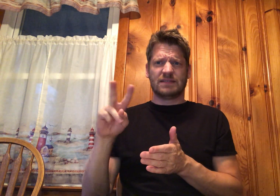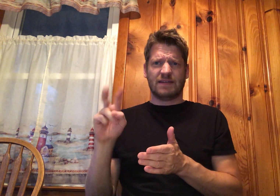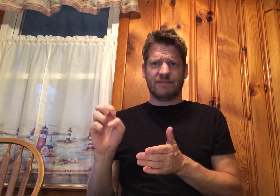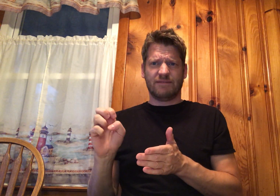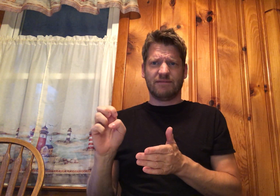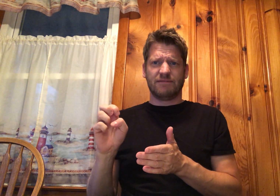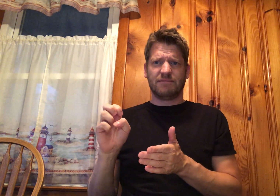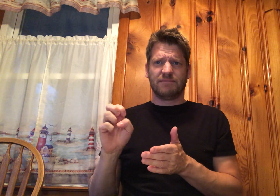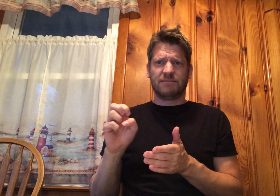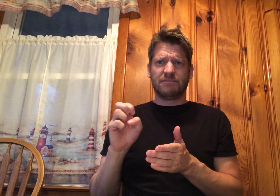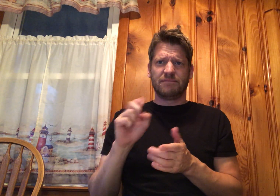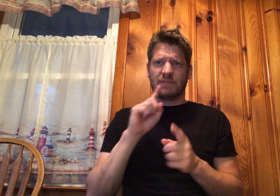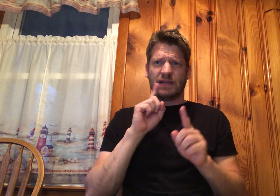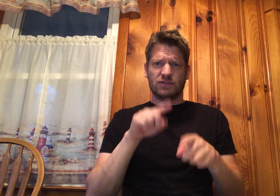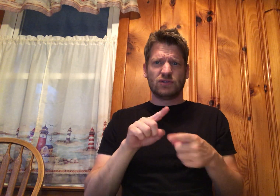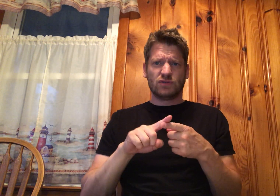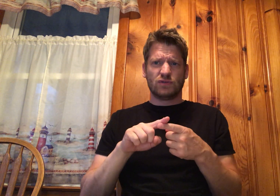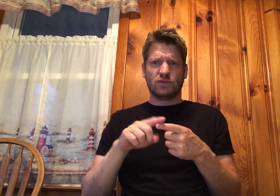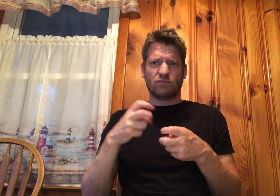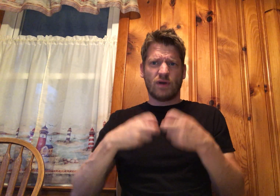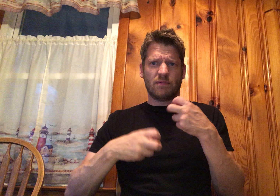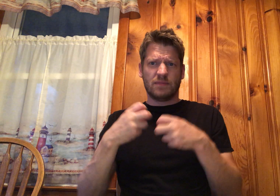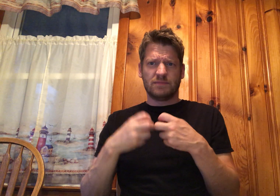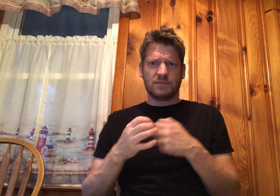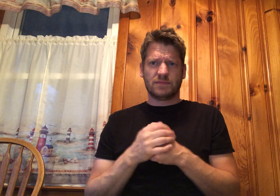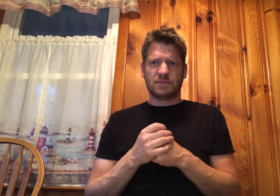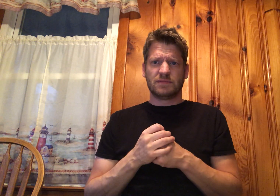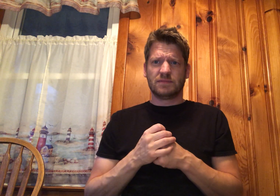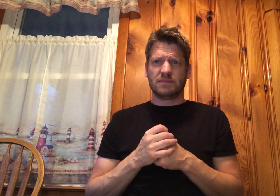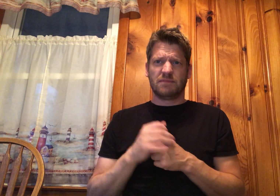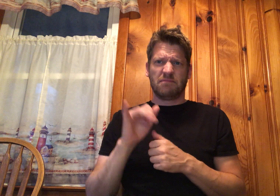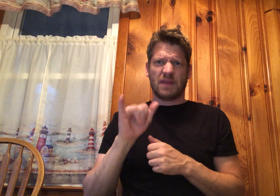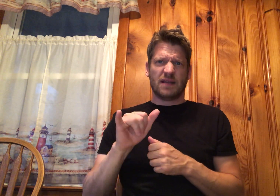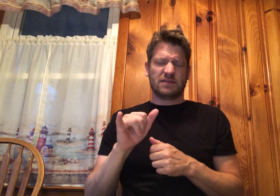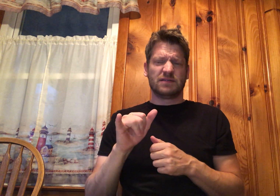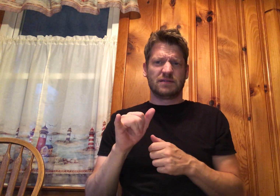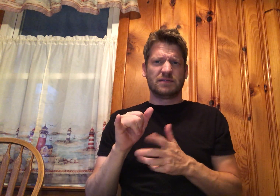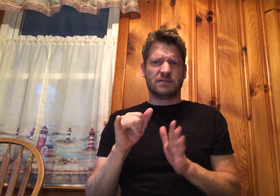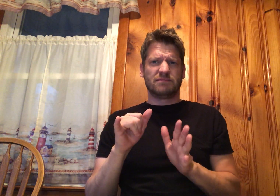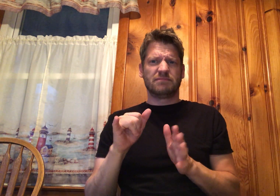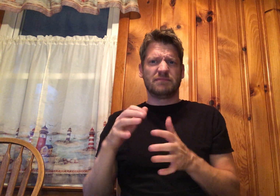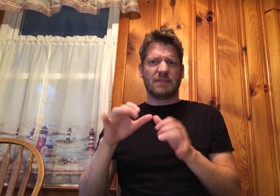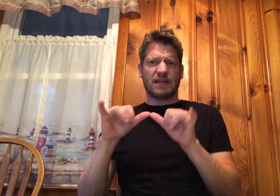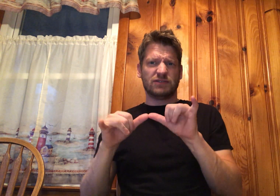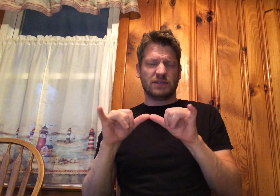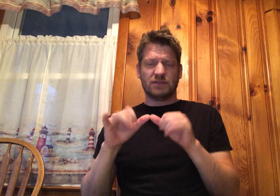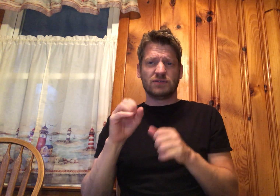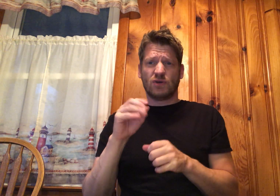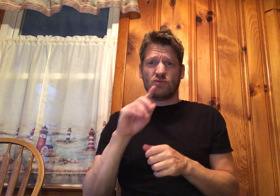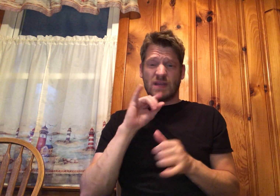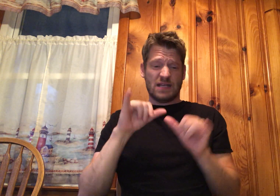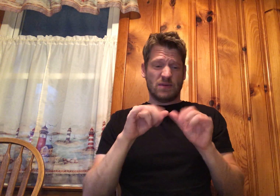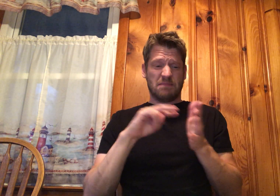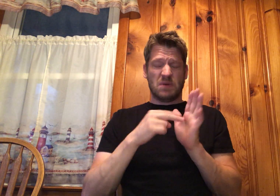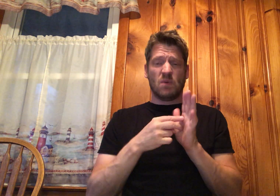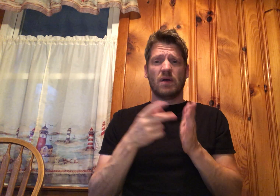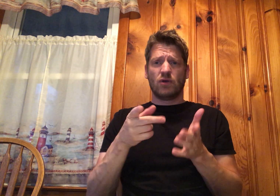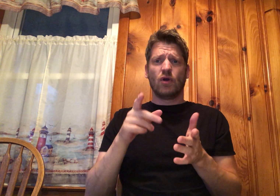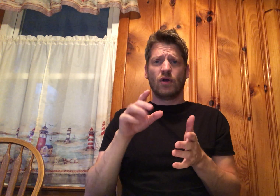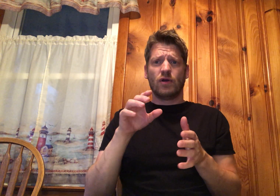Solution to problems. That you call it as an engineering. So engineering means you are just finding an applications for all these science,